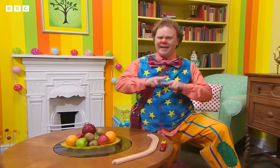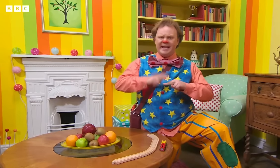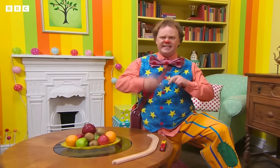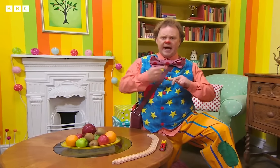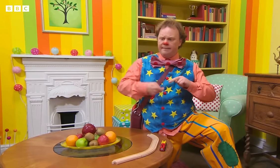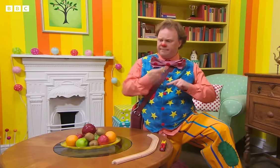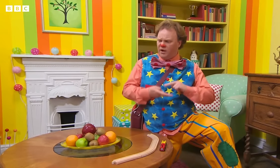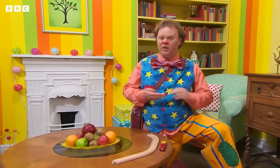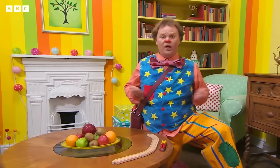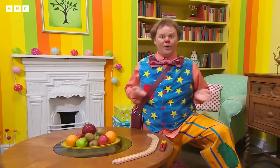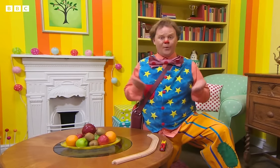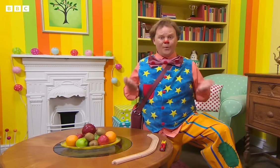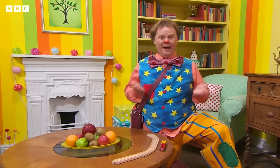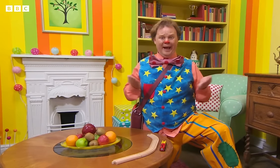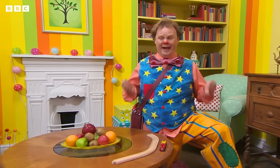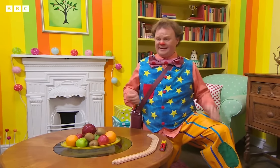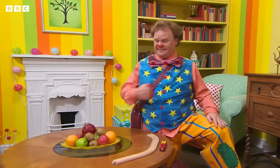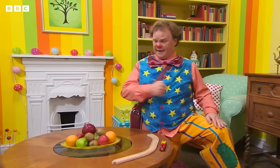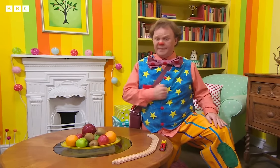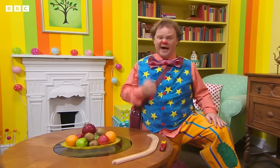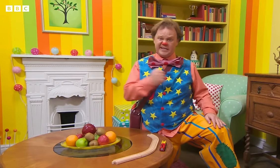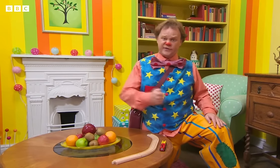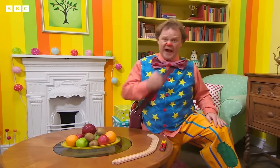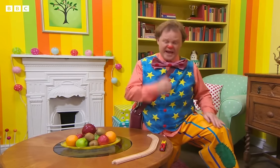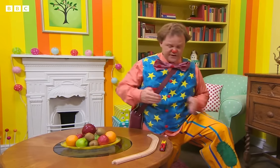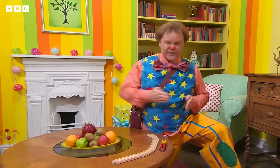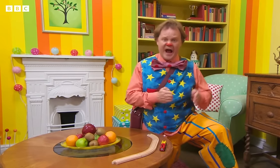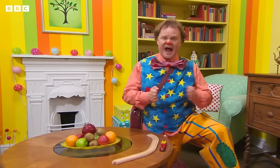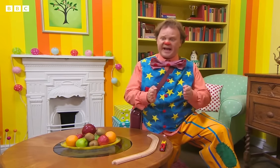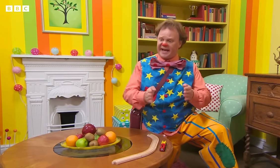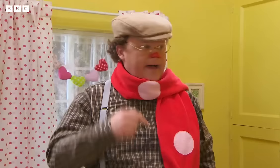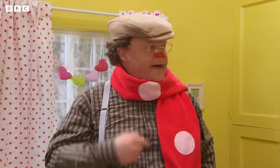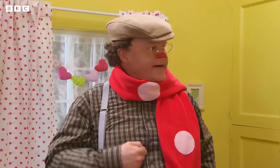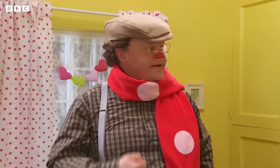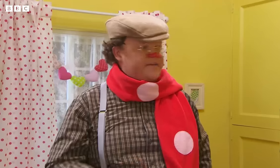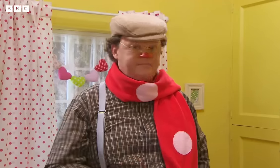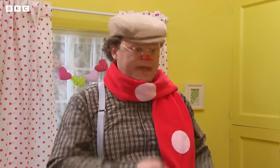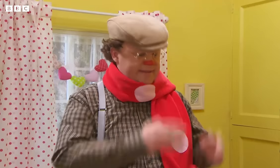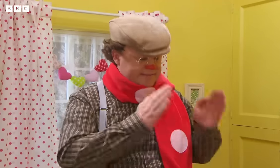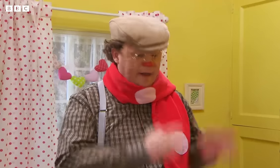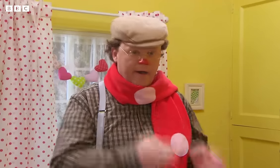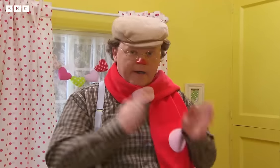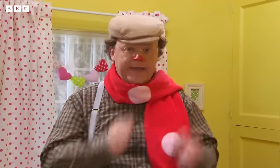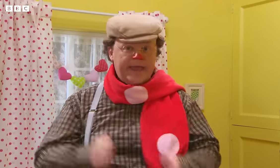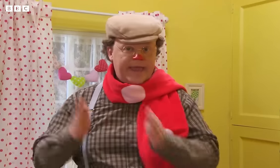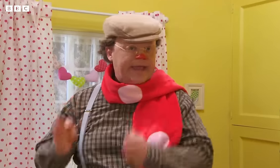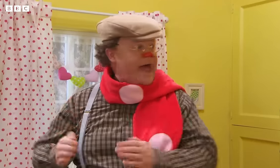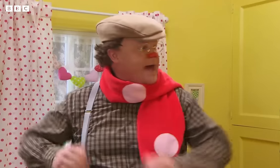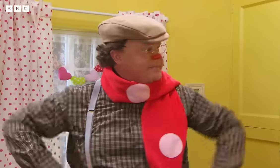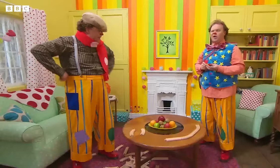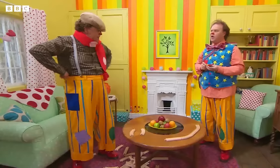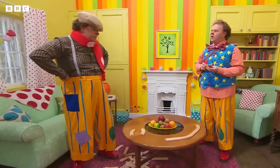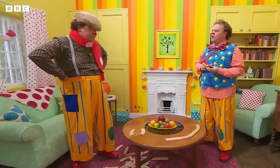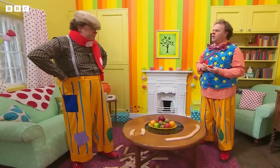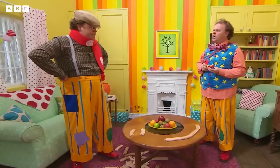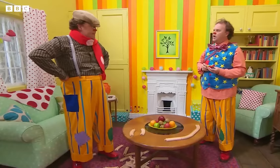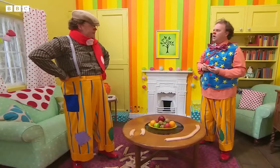Grandad Tumble... Where's my train track? I've been tidying it up.